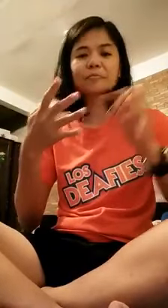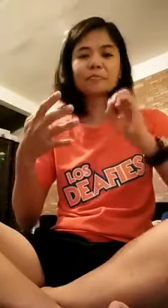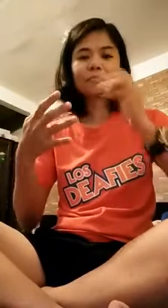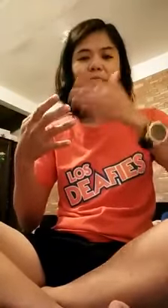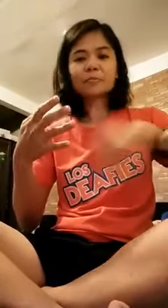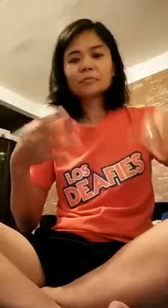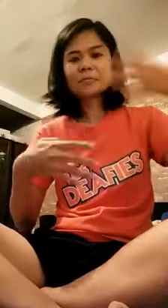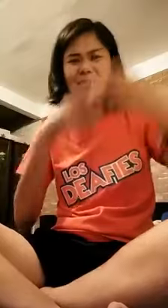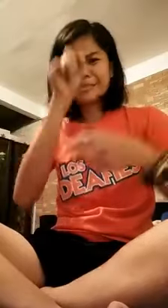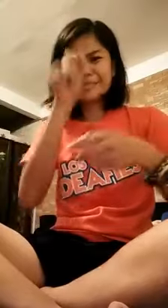It's the hardest boss of the game.